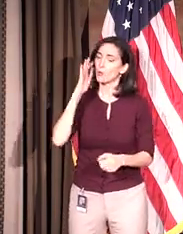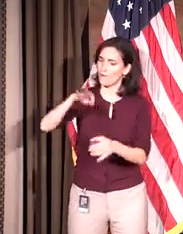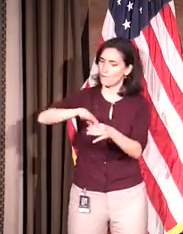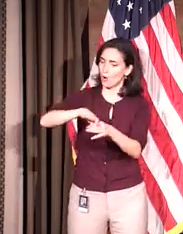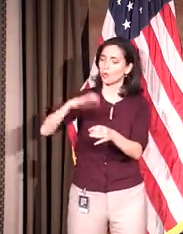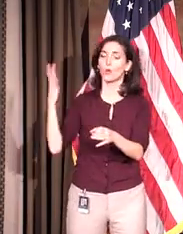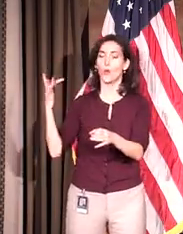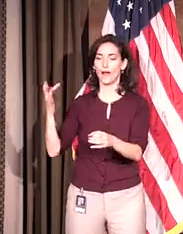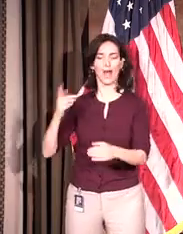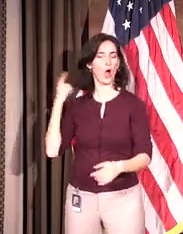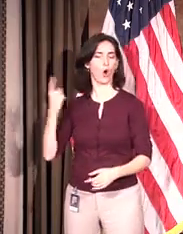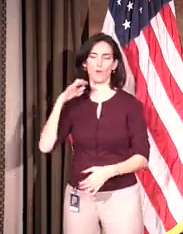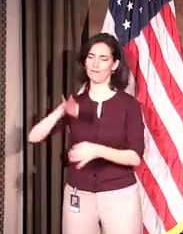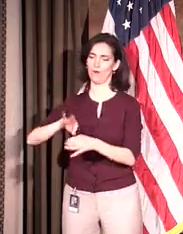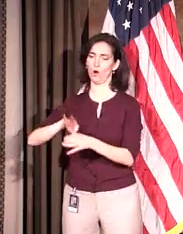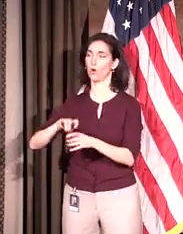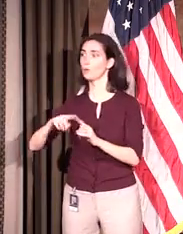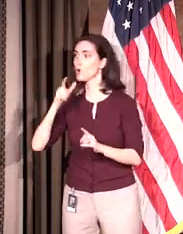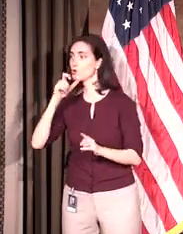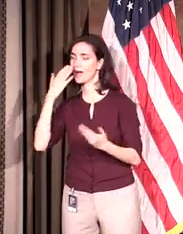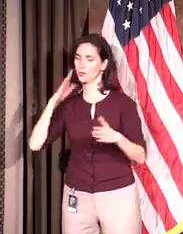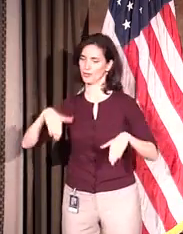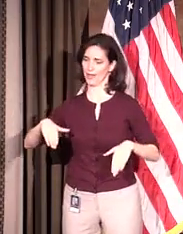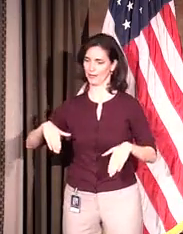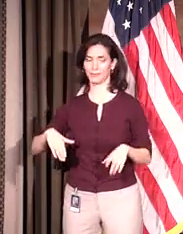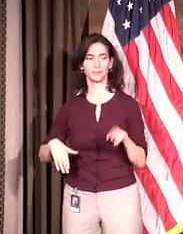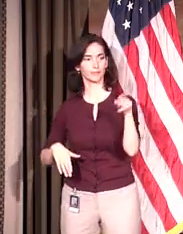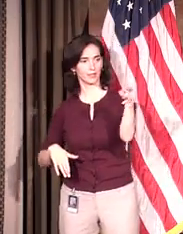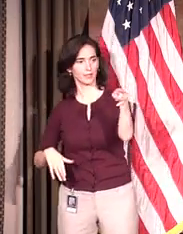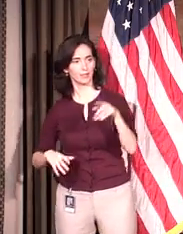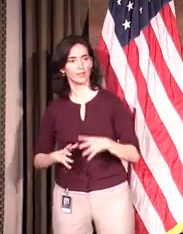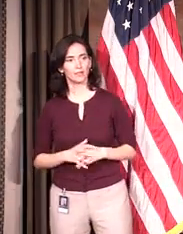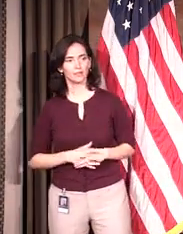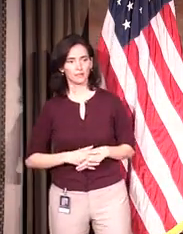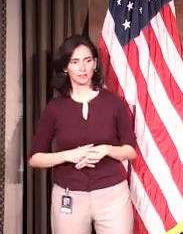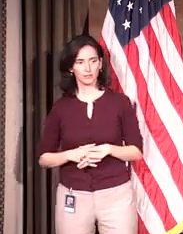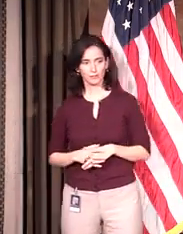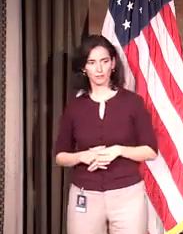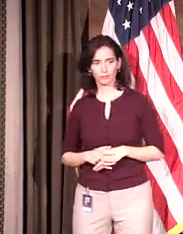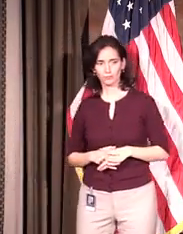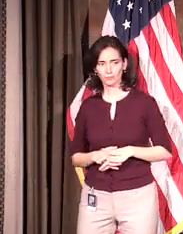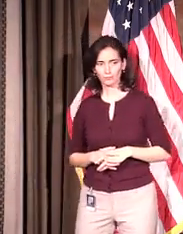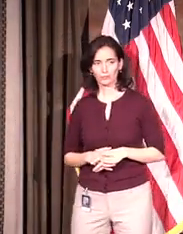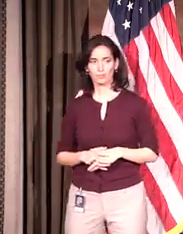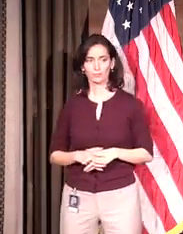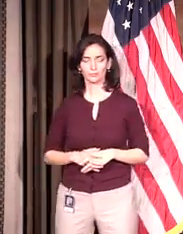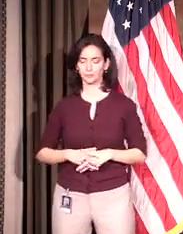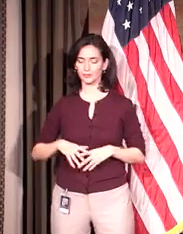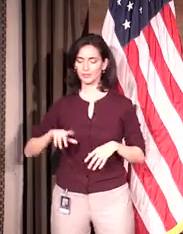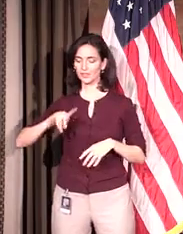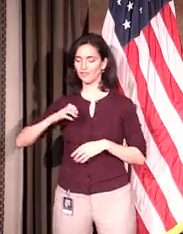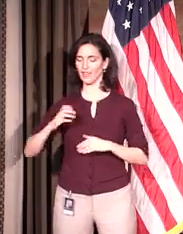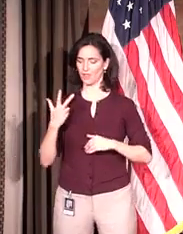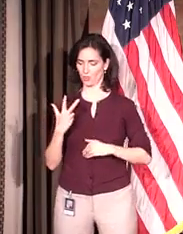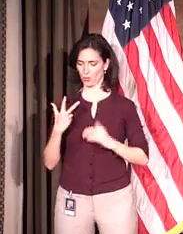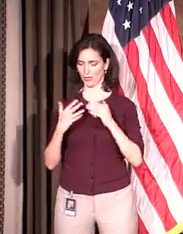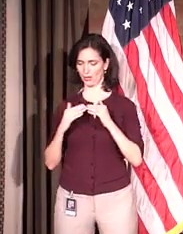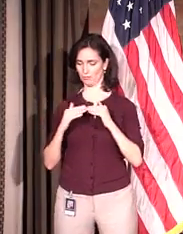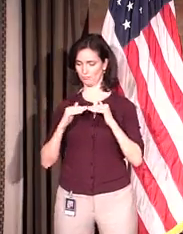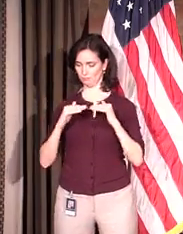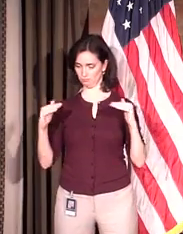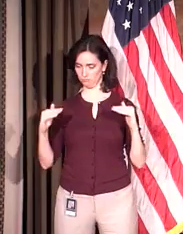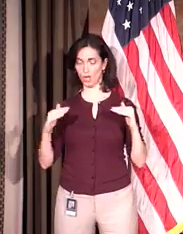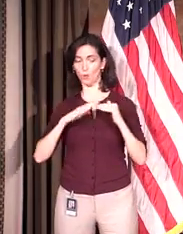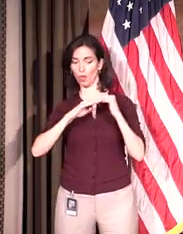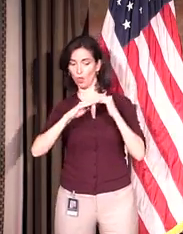yet. Yes? So is there going to be any changes with this new extension with phase 3 or no? Is it just going to be the basic same